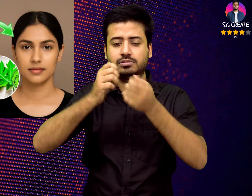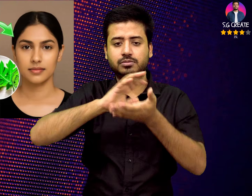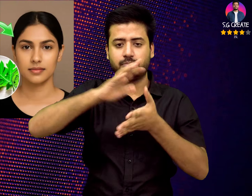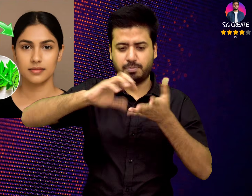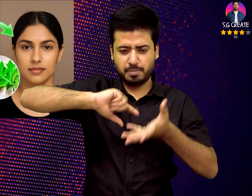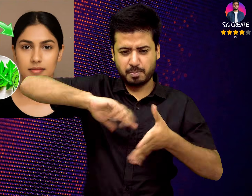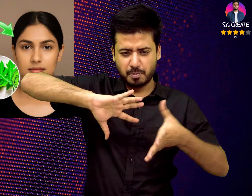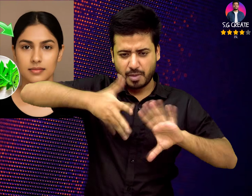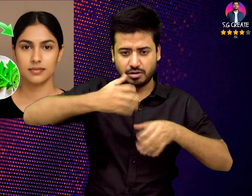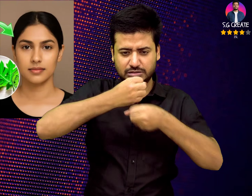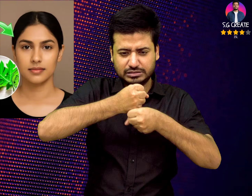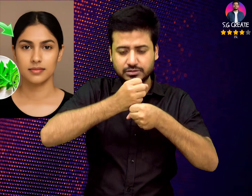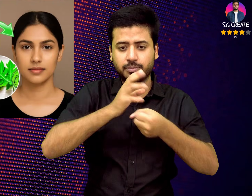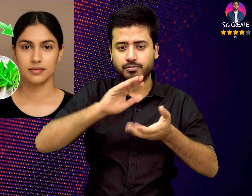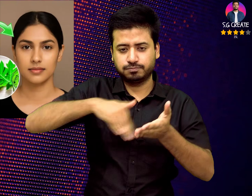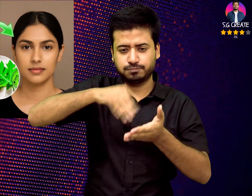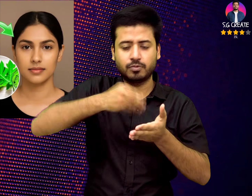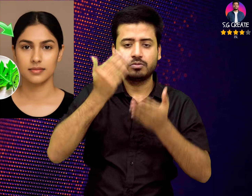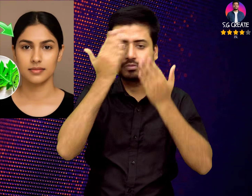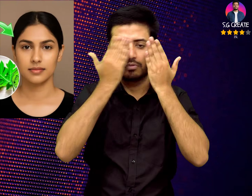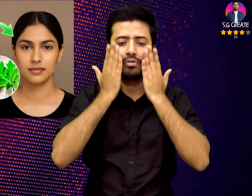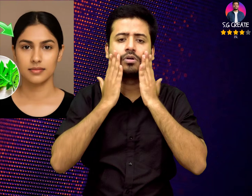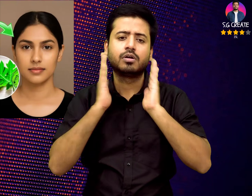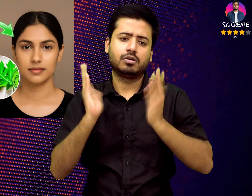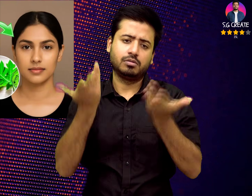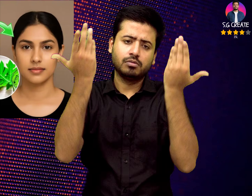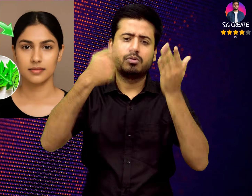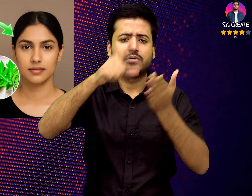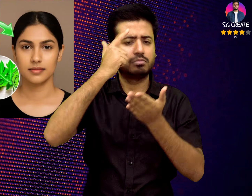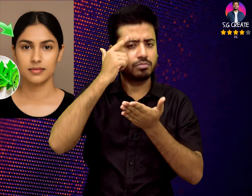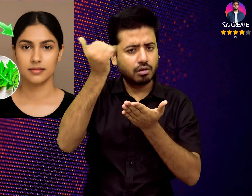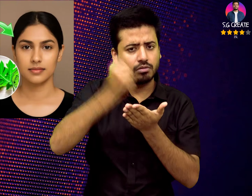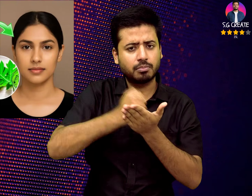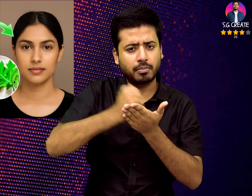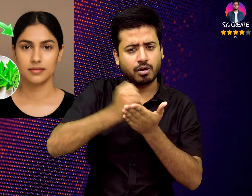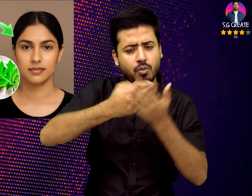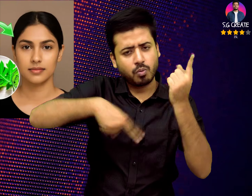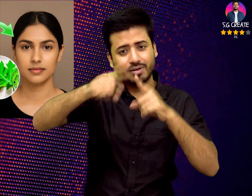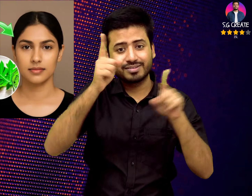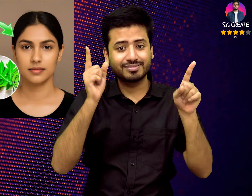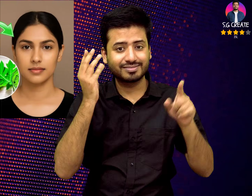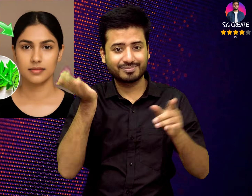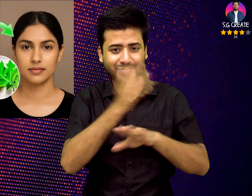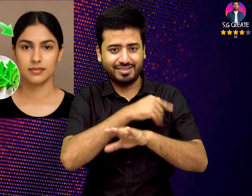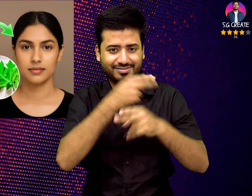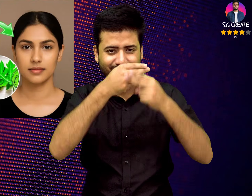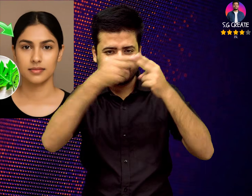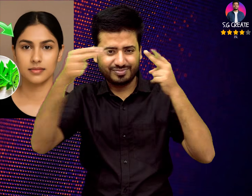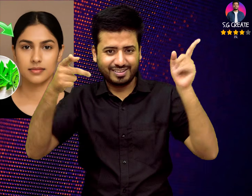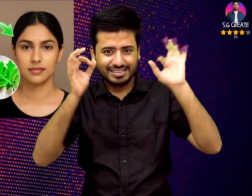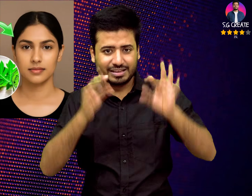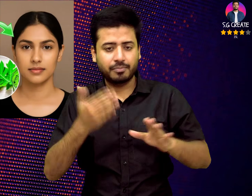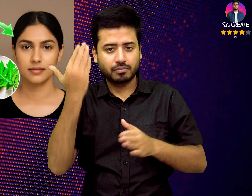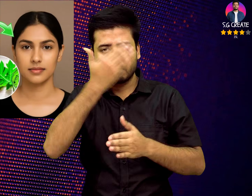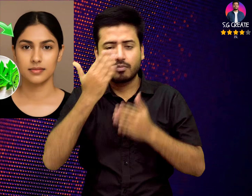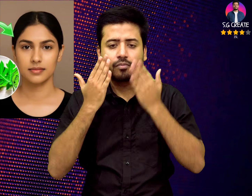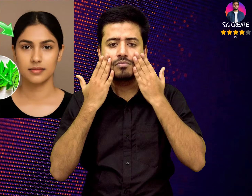of its essential moisture, keeping future breakouts at bay. Anti-aging and wrinkle reduction. Premature skin aging